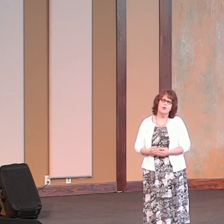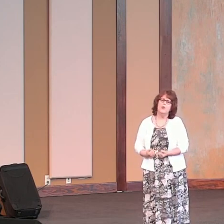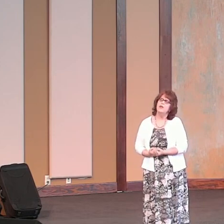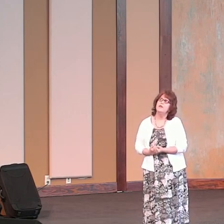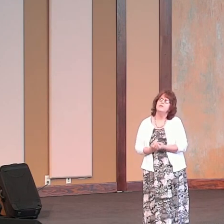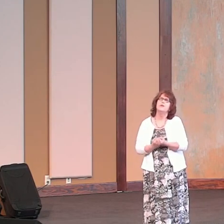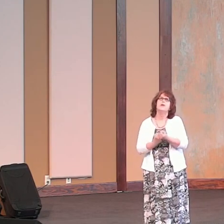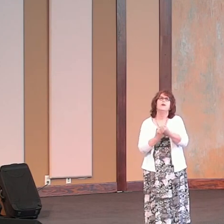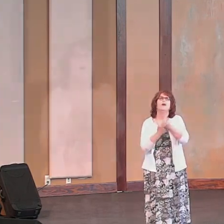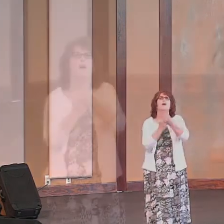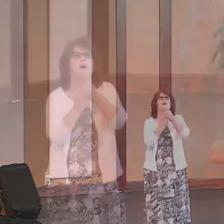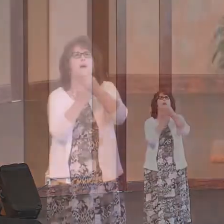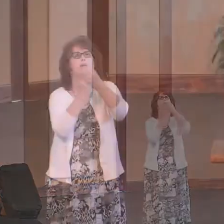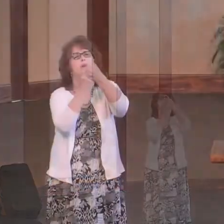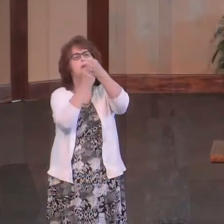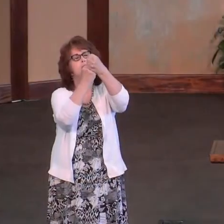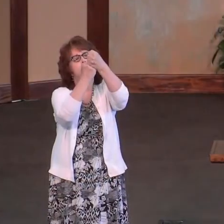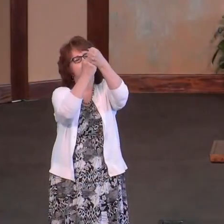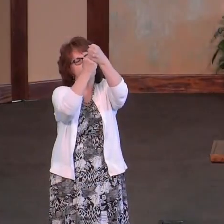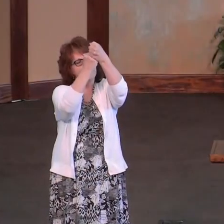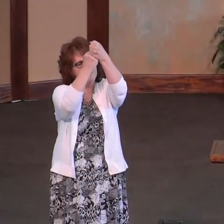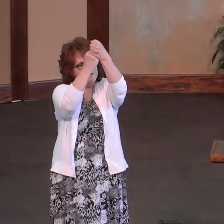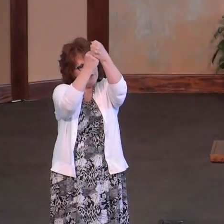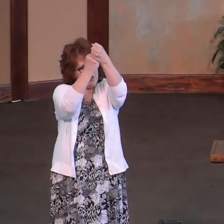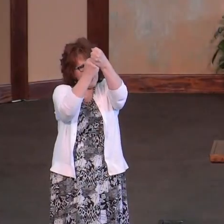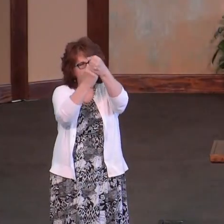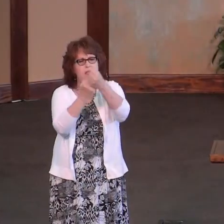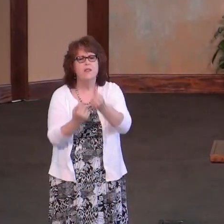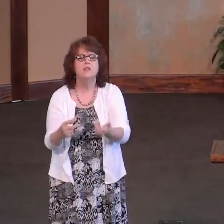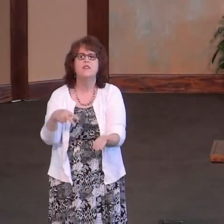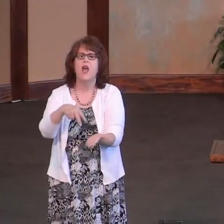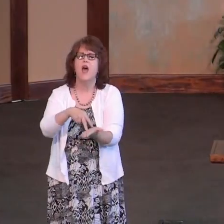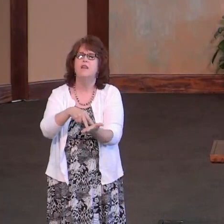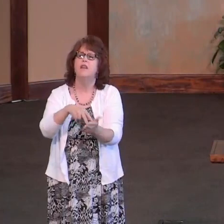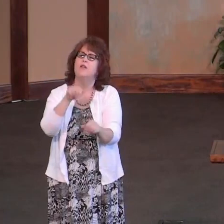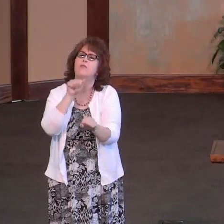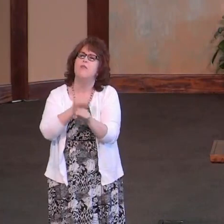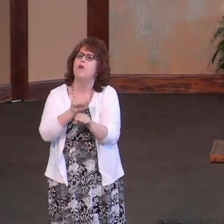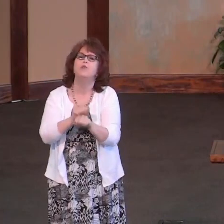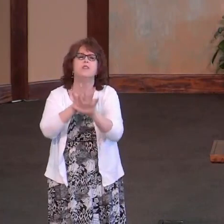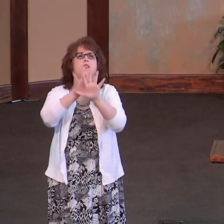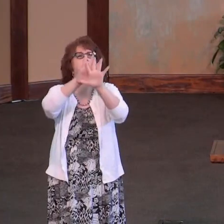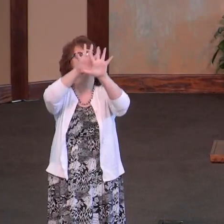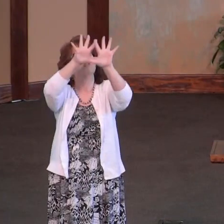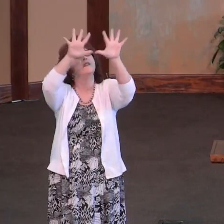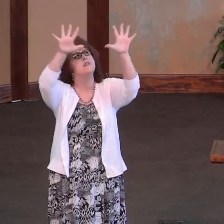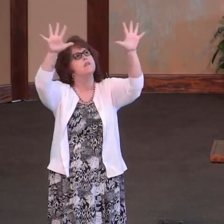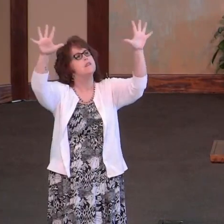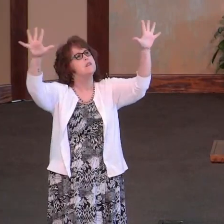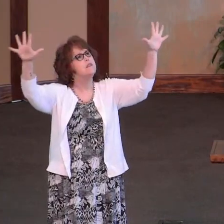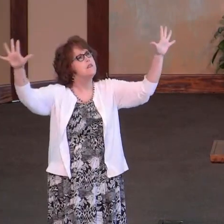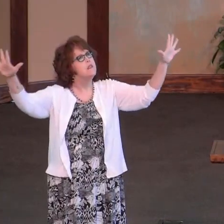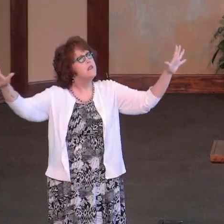You raise me up so I can stand on mountains.